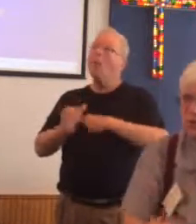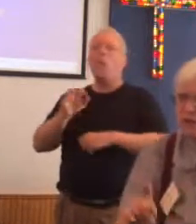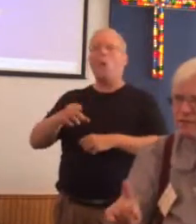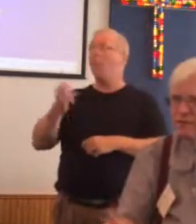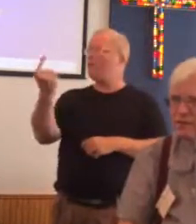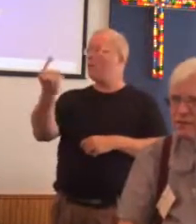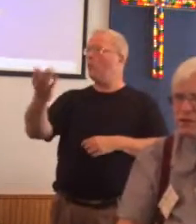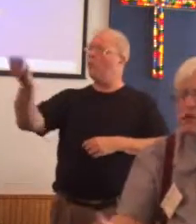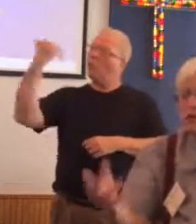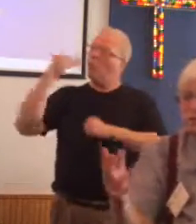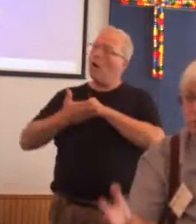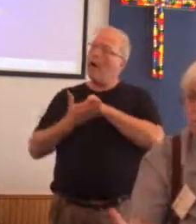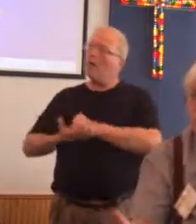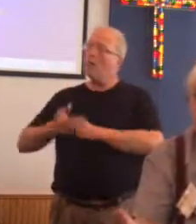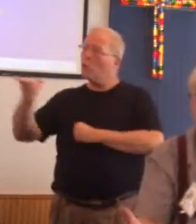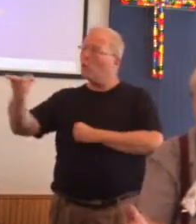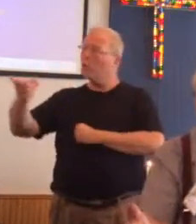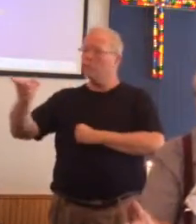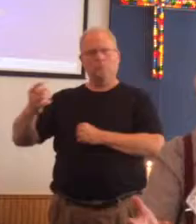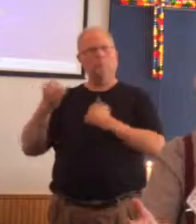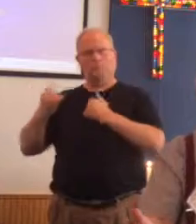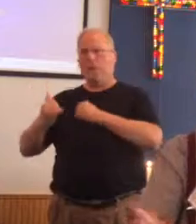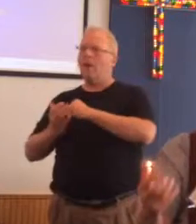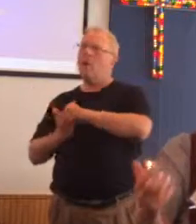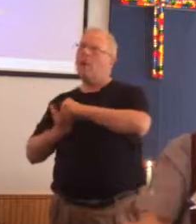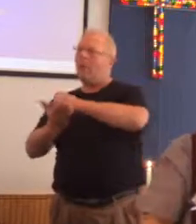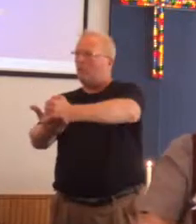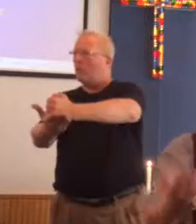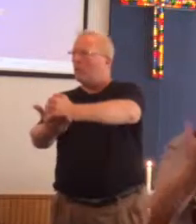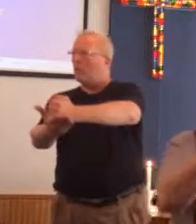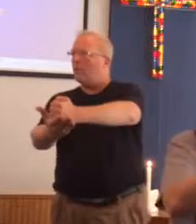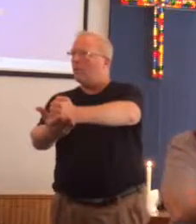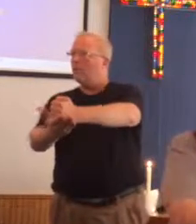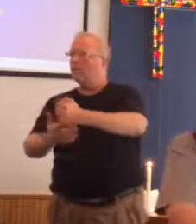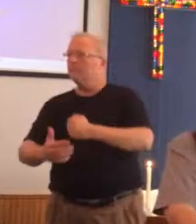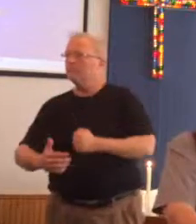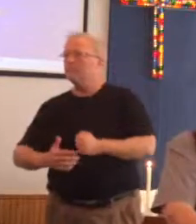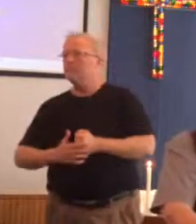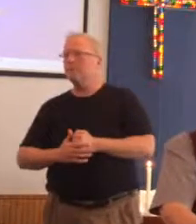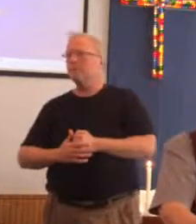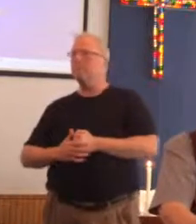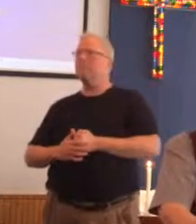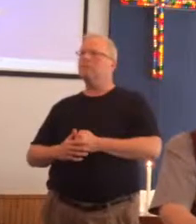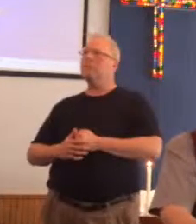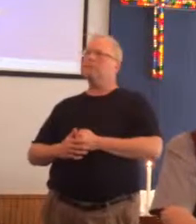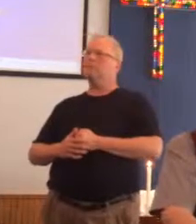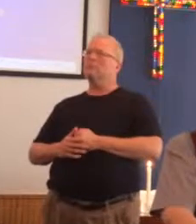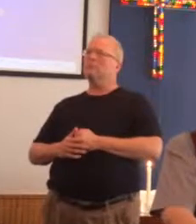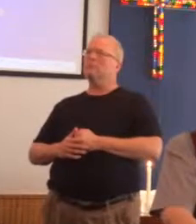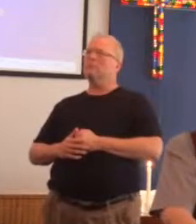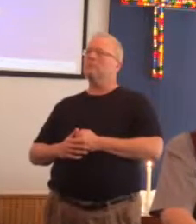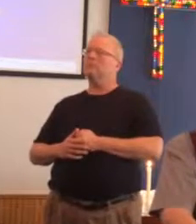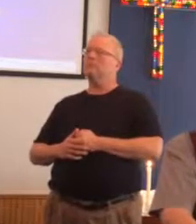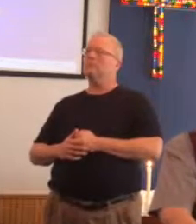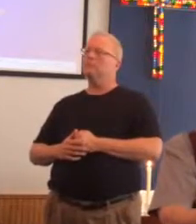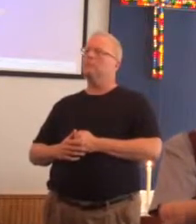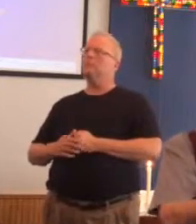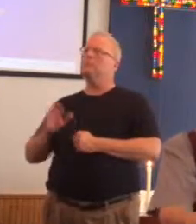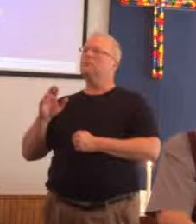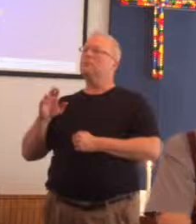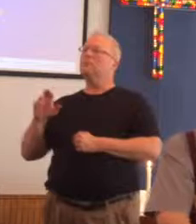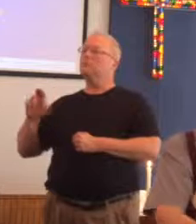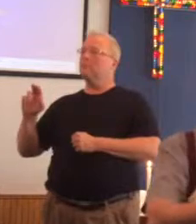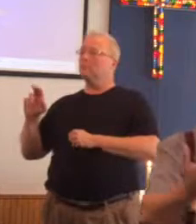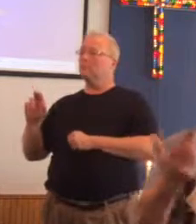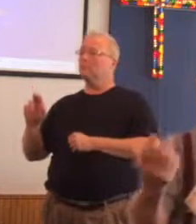People who have helped us. For Ruth in this story, it's reaching out to Naomi, who helped her.